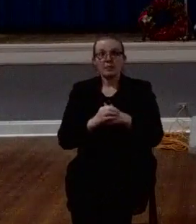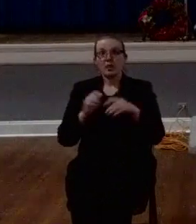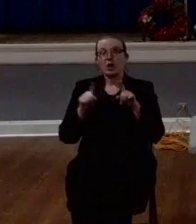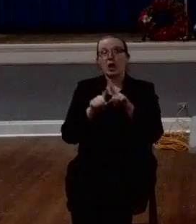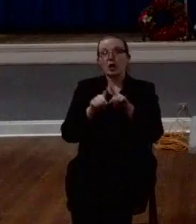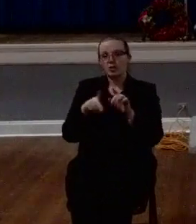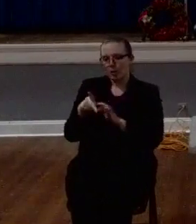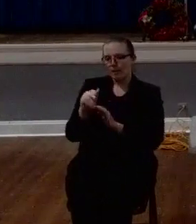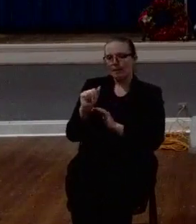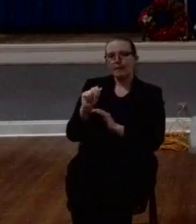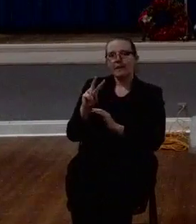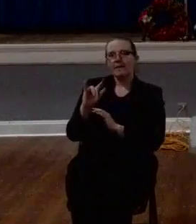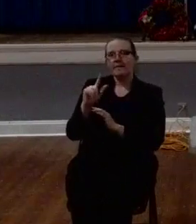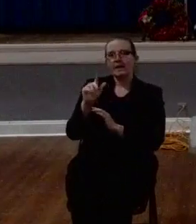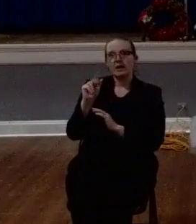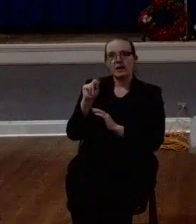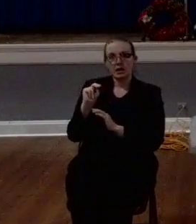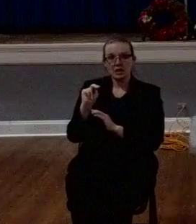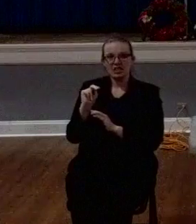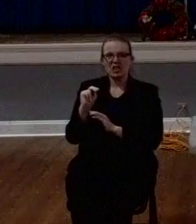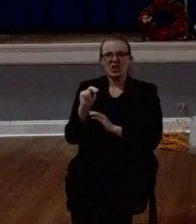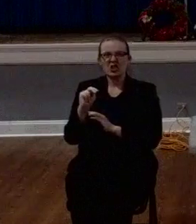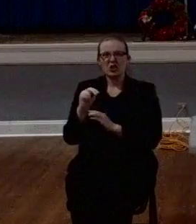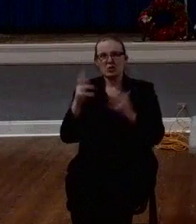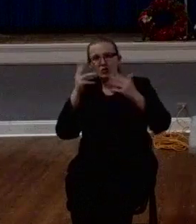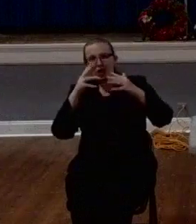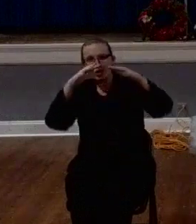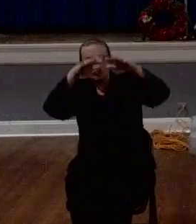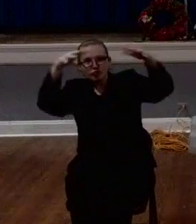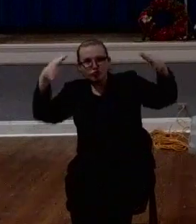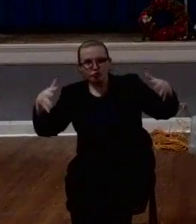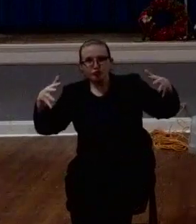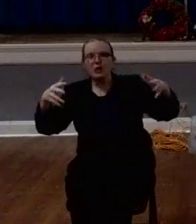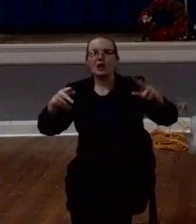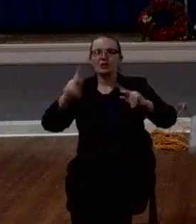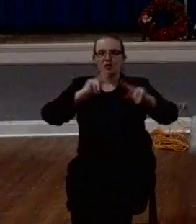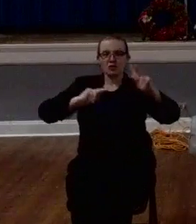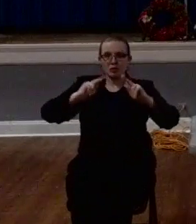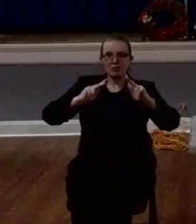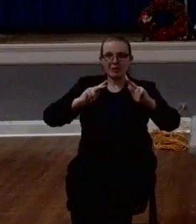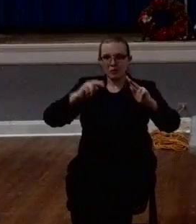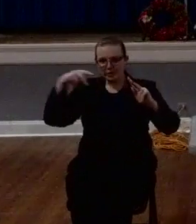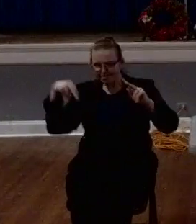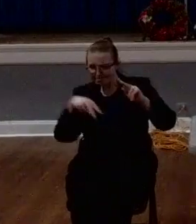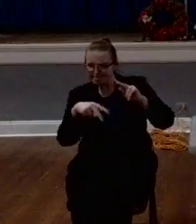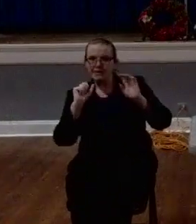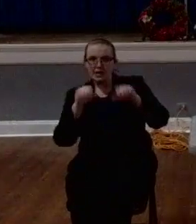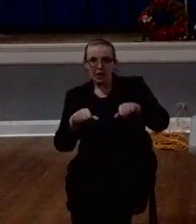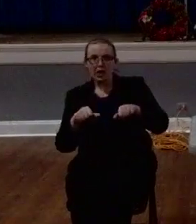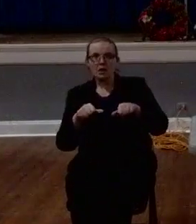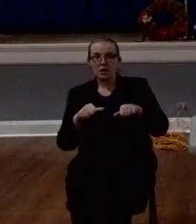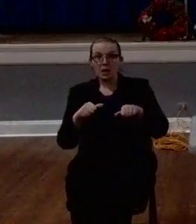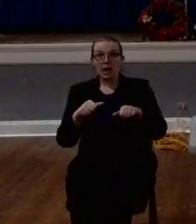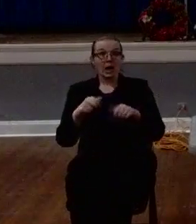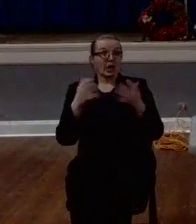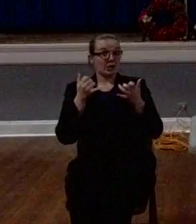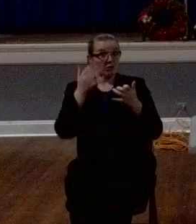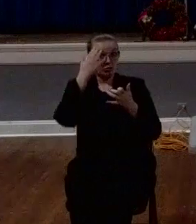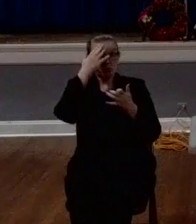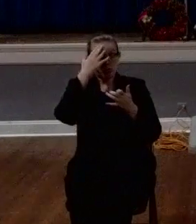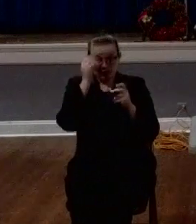pavilion or some sort of shade, a cover for people in the park. And we've heard now that we have the